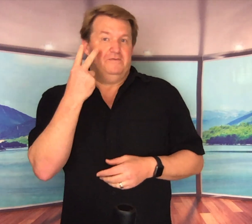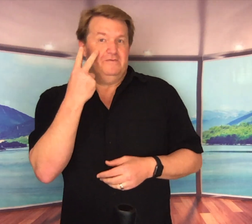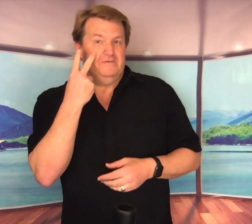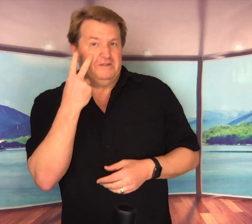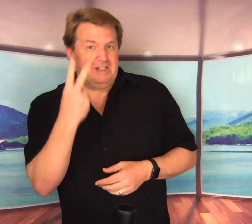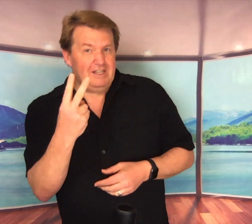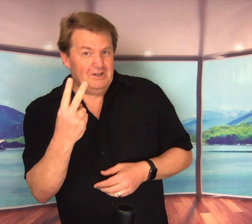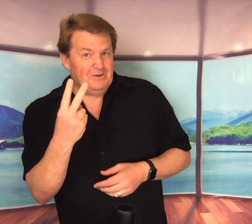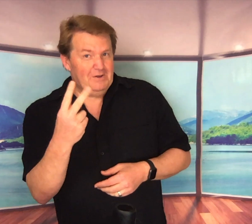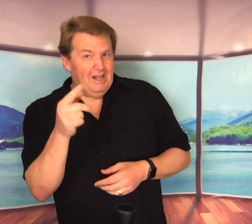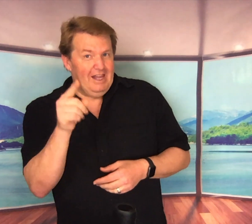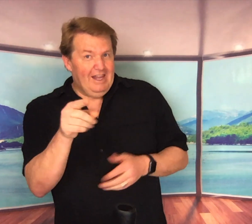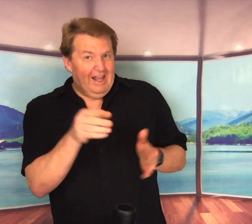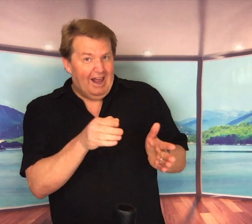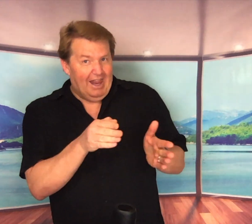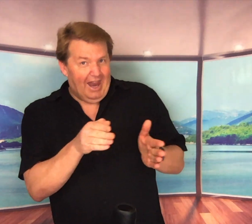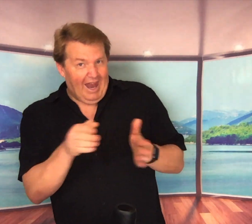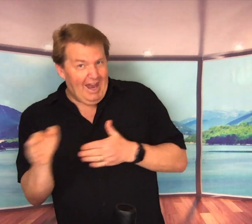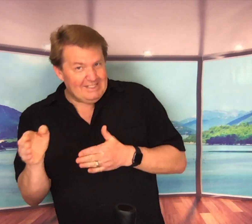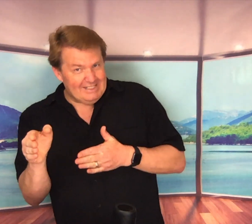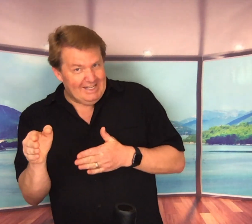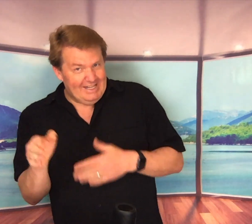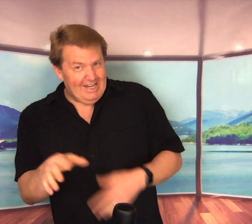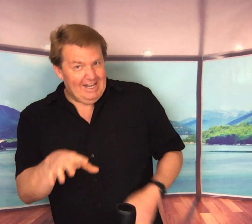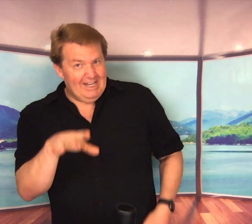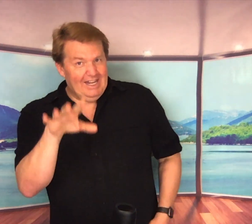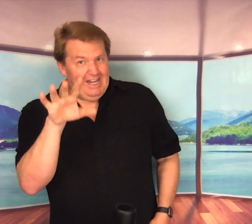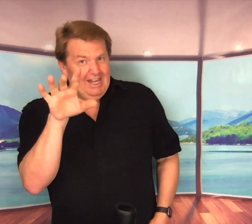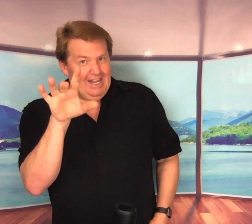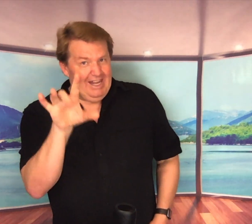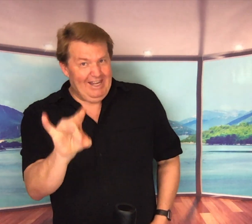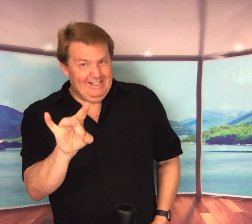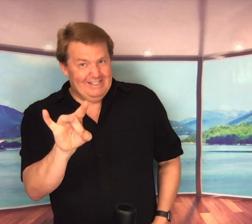We'll see you in lesson 8.